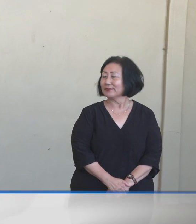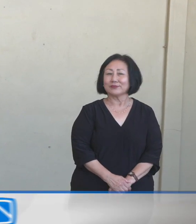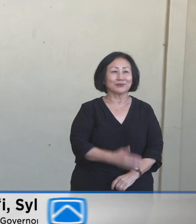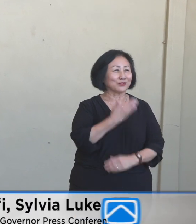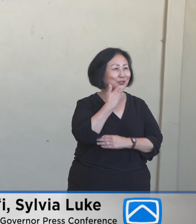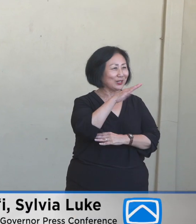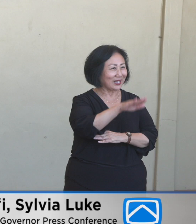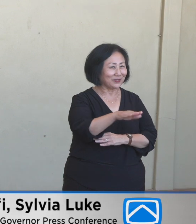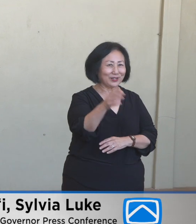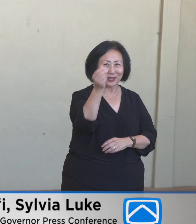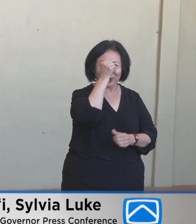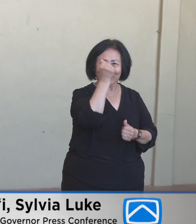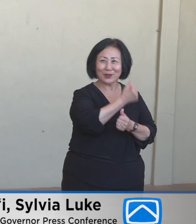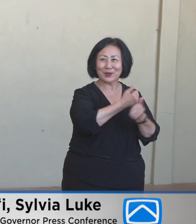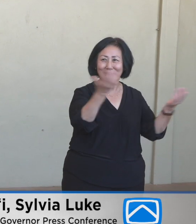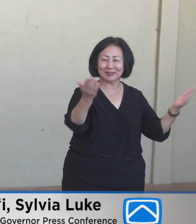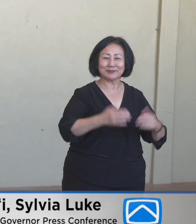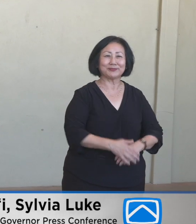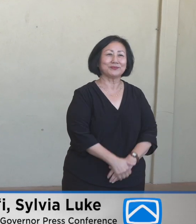Good afternoon and aloha.